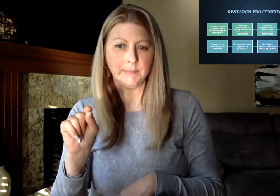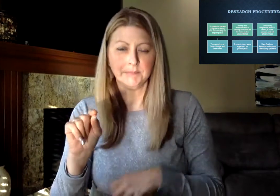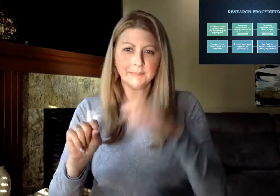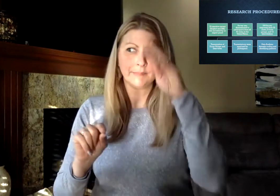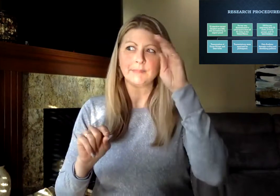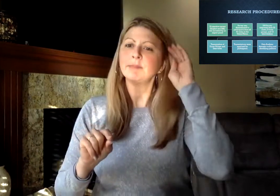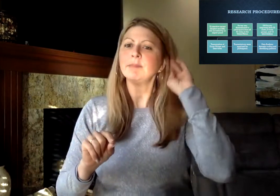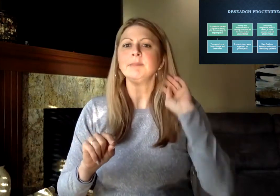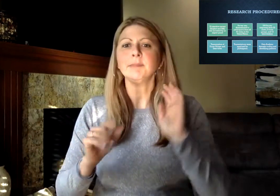early 2020,